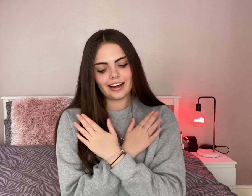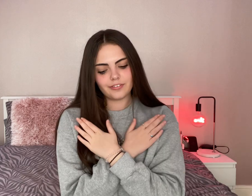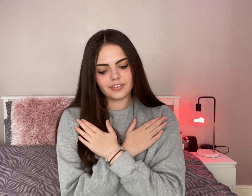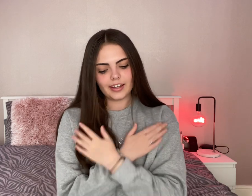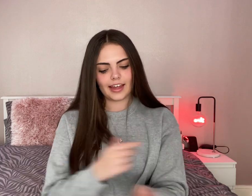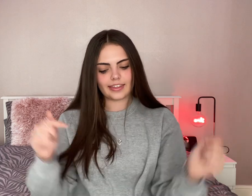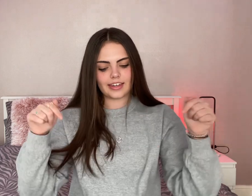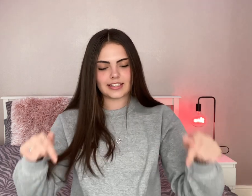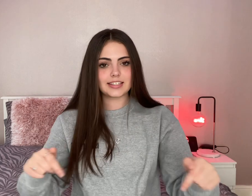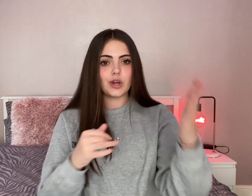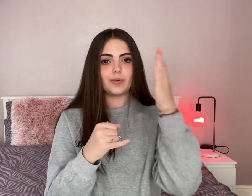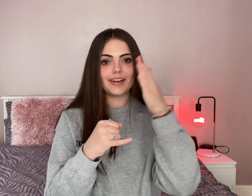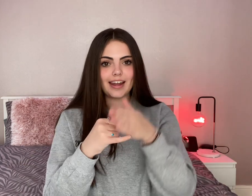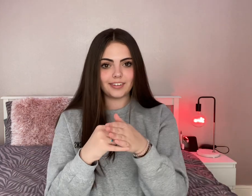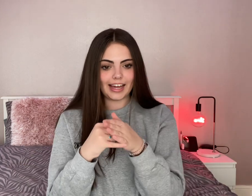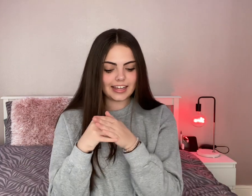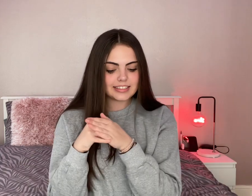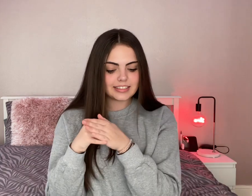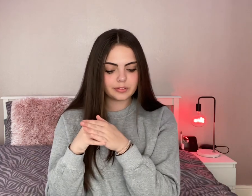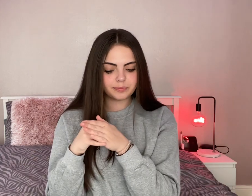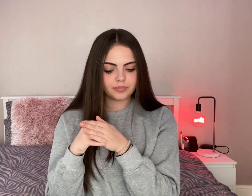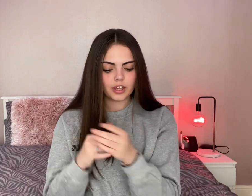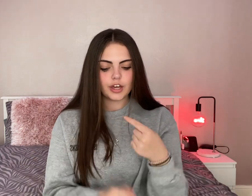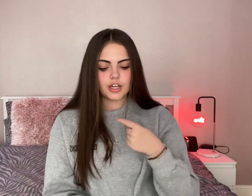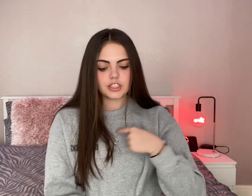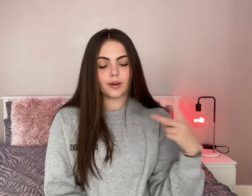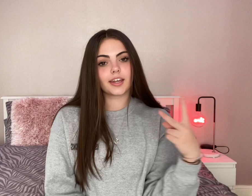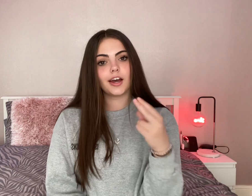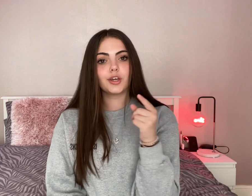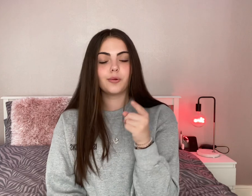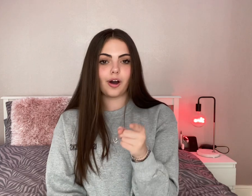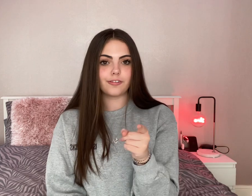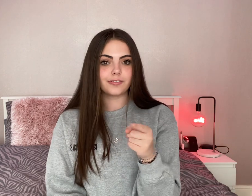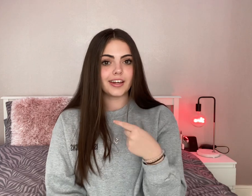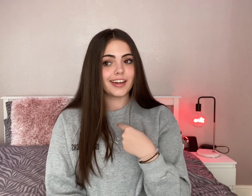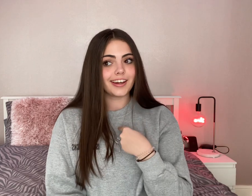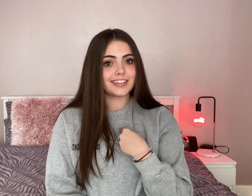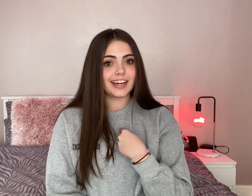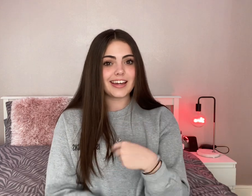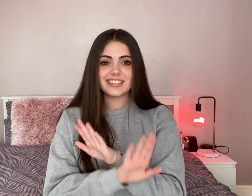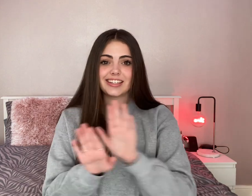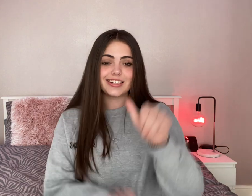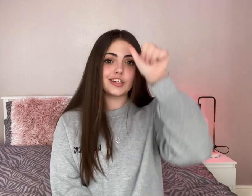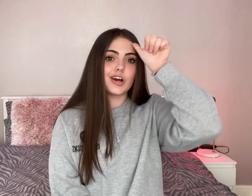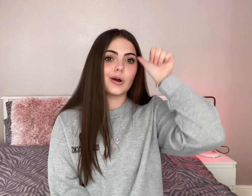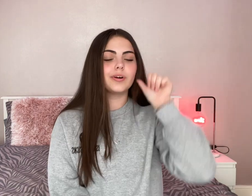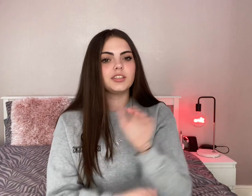love like this would never last. So I cut you off because I didn't know